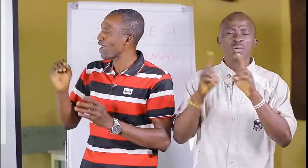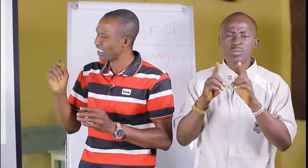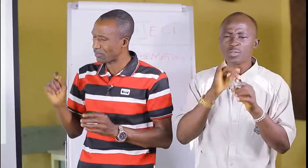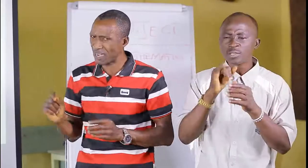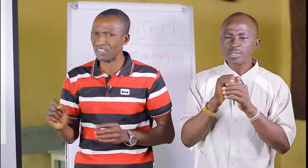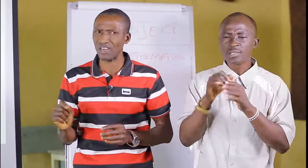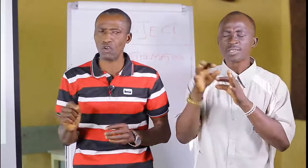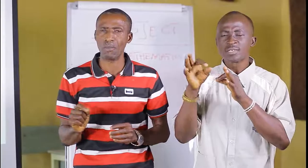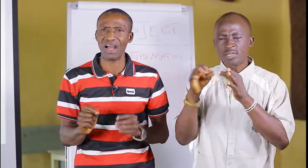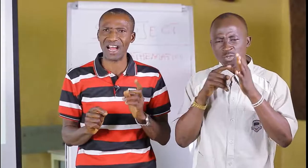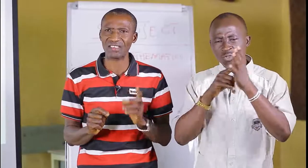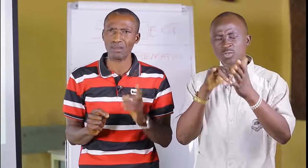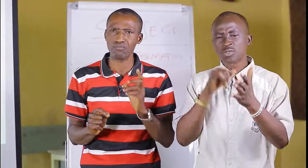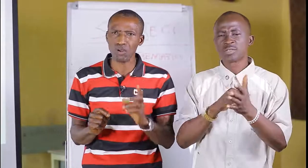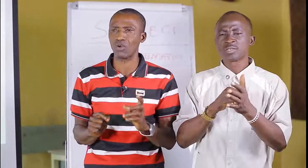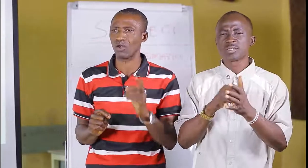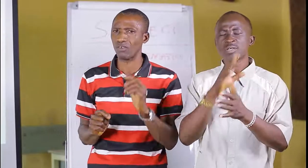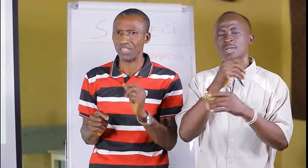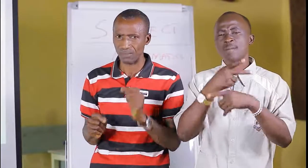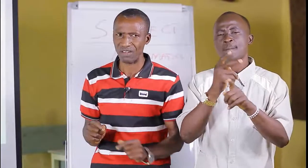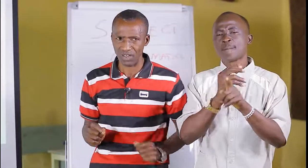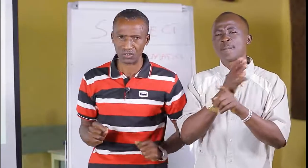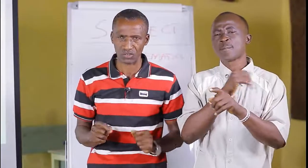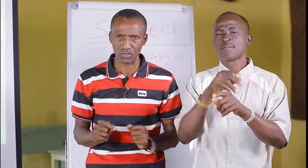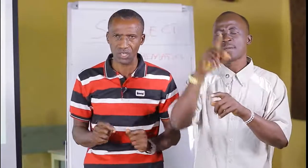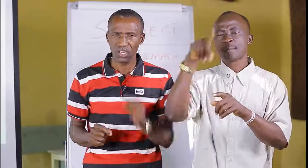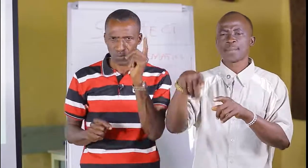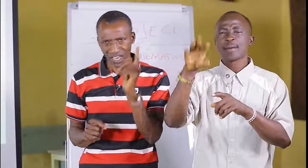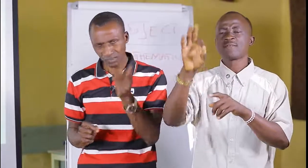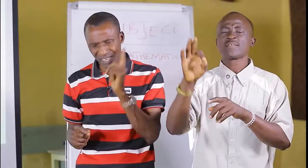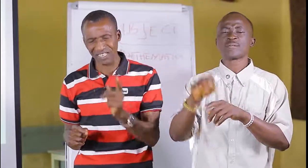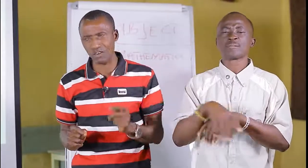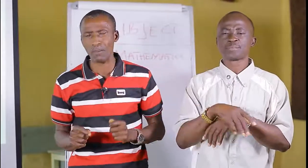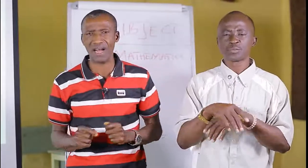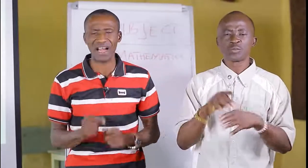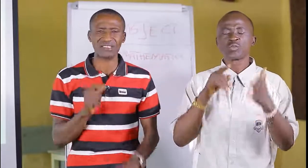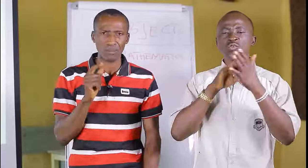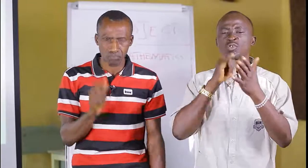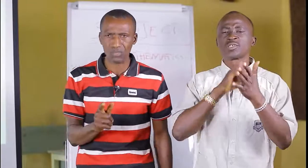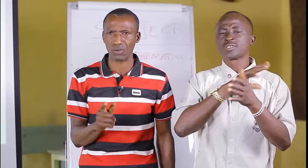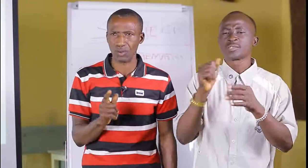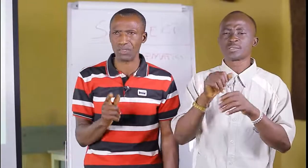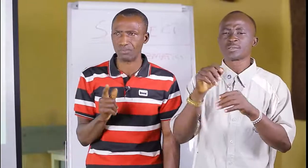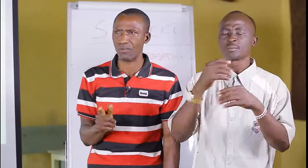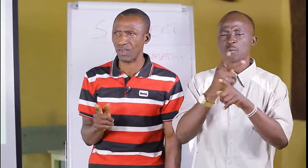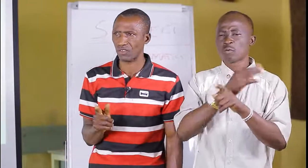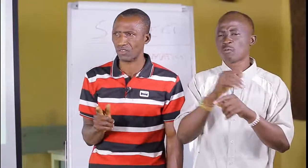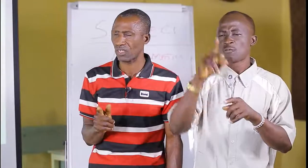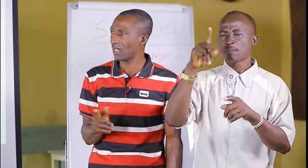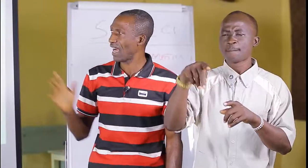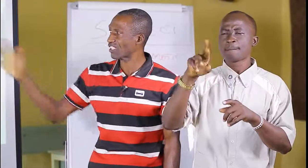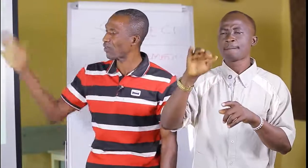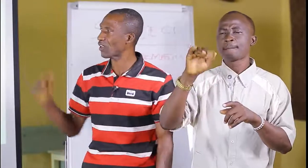you express that number as a product of its prime factors. You express that number as a product of its prime